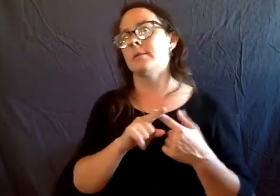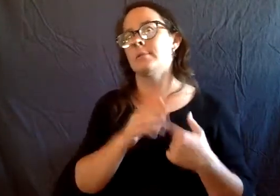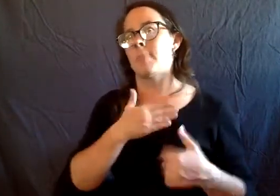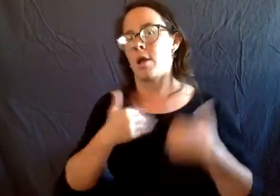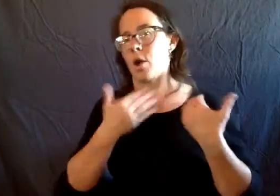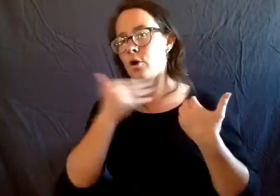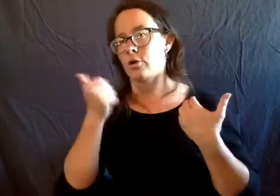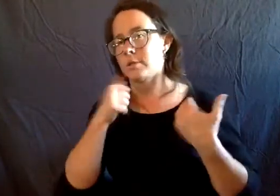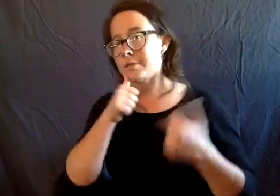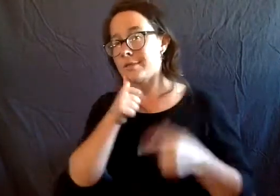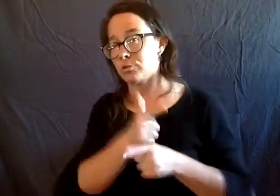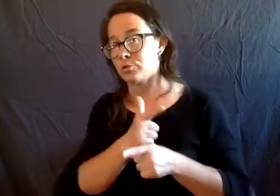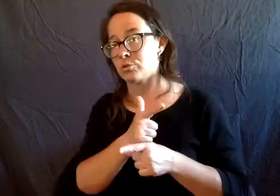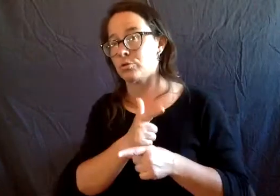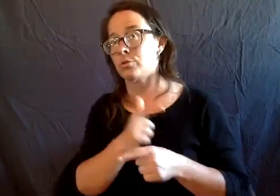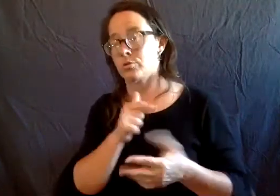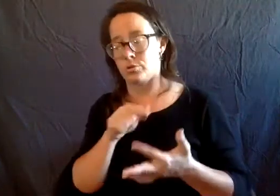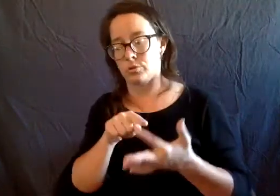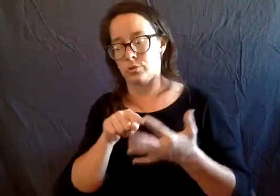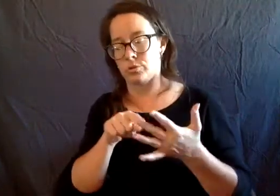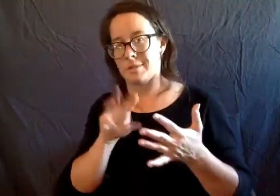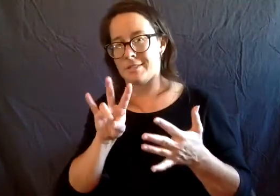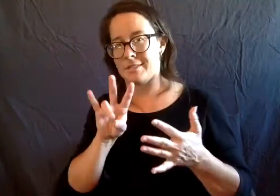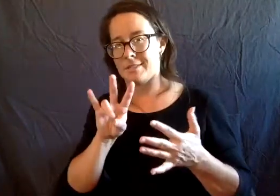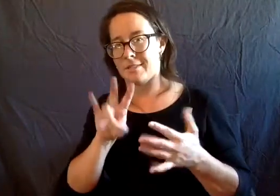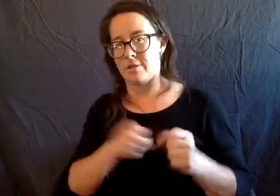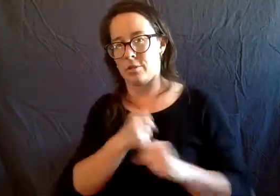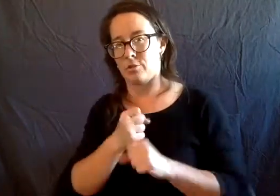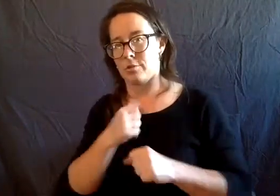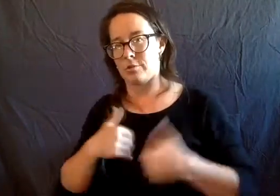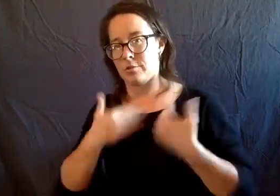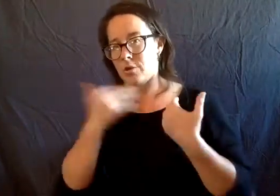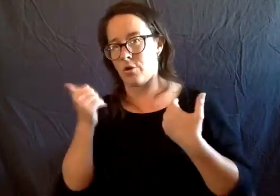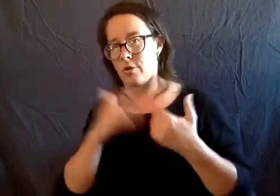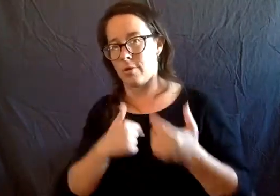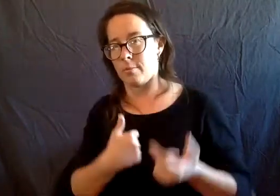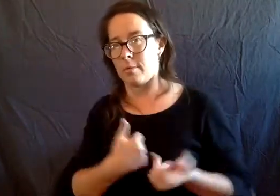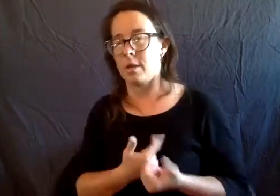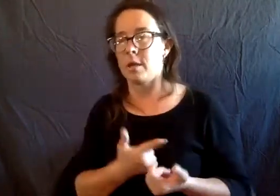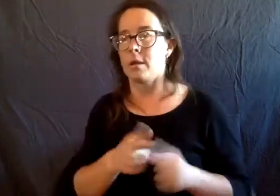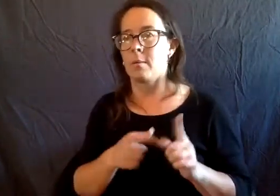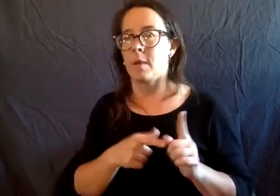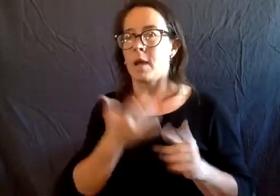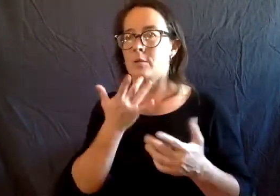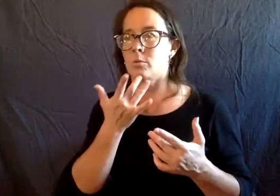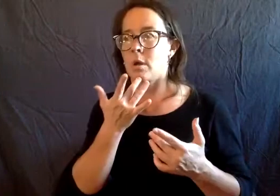junior. Like most of us, I didn't really care what happened to me. I just wanted the situation to get